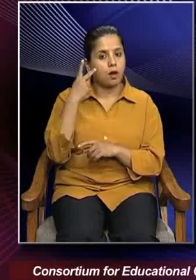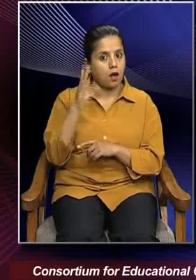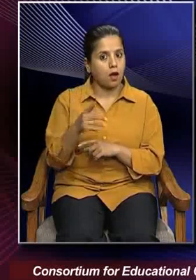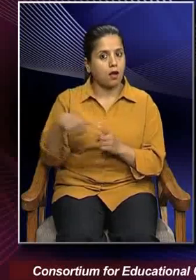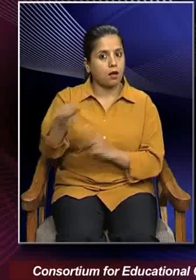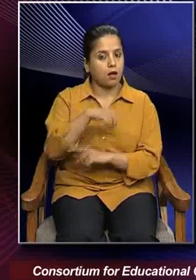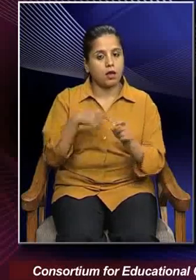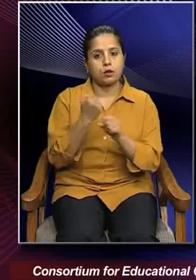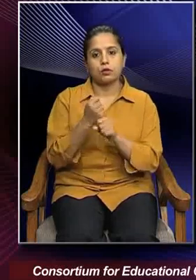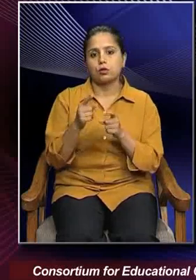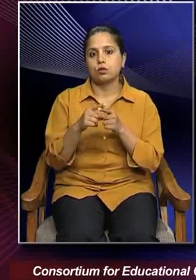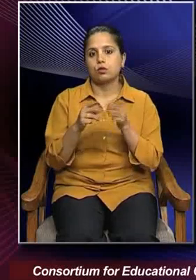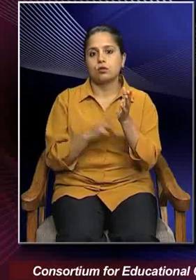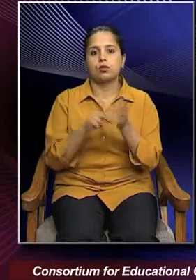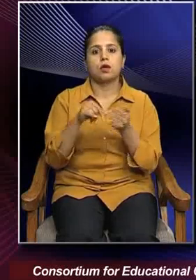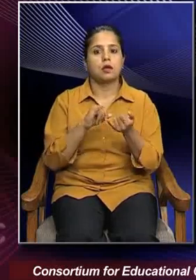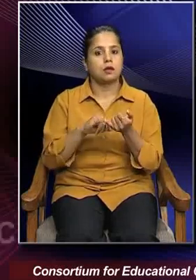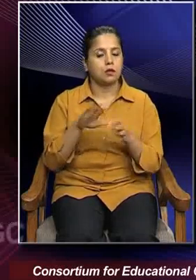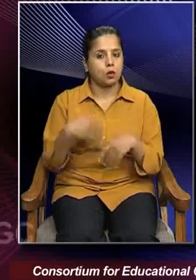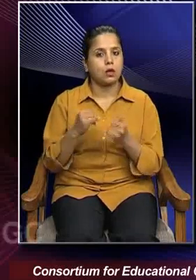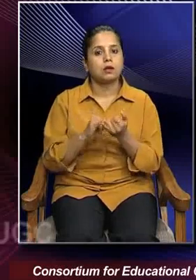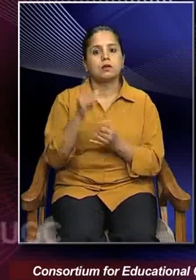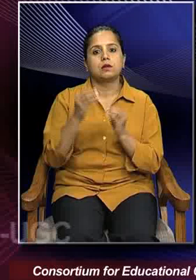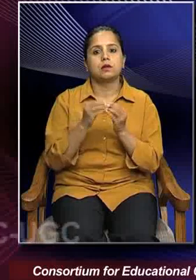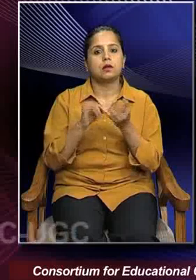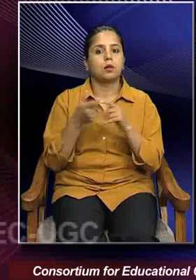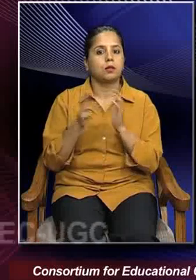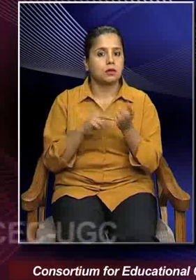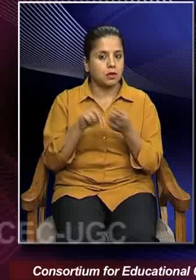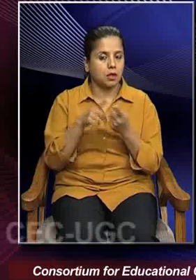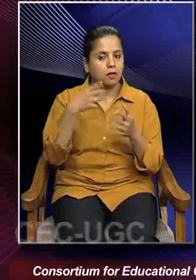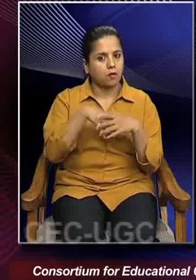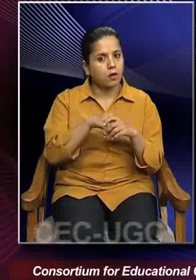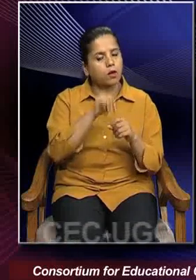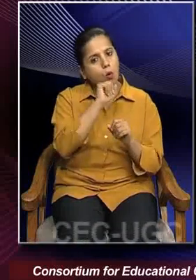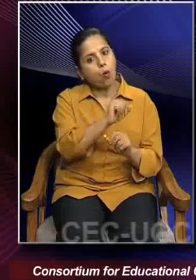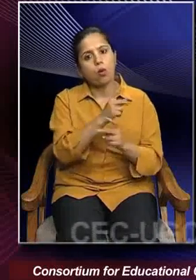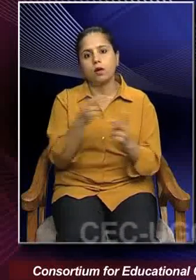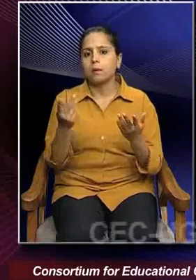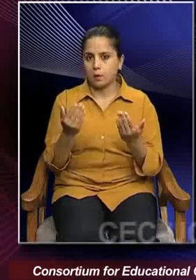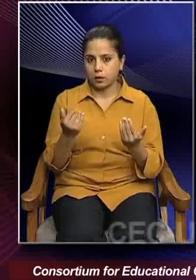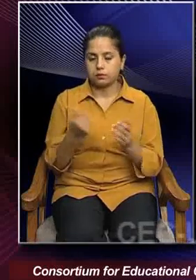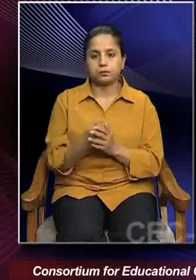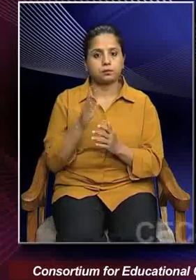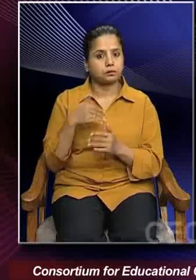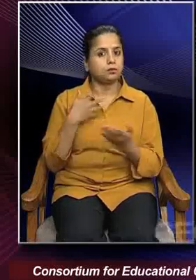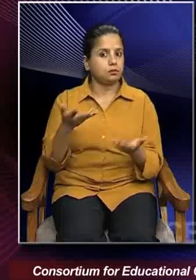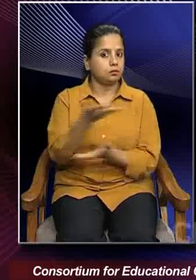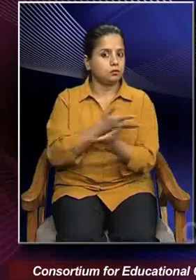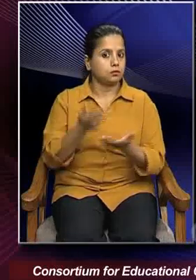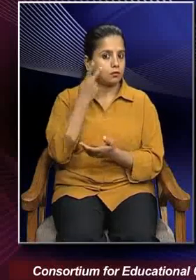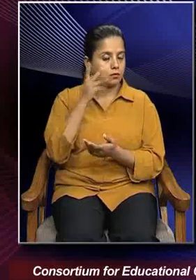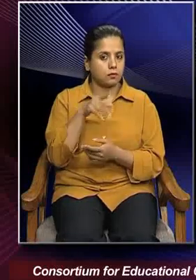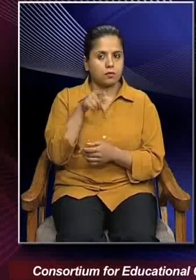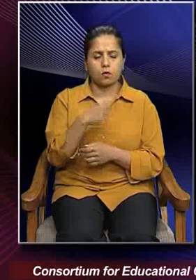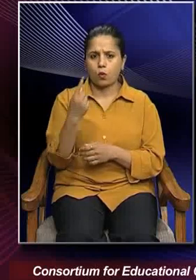the genesis of substance, which is the dravyata within it. We have discussed that it's not a